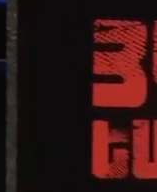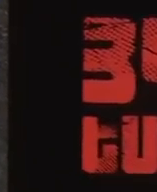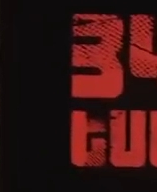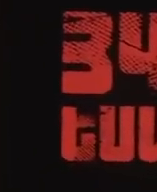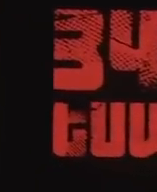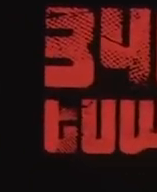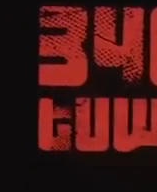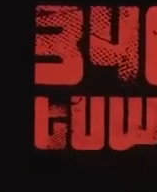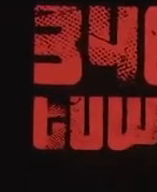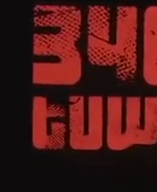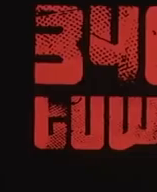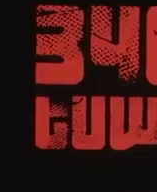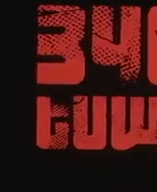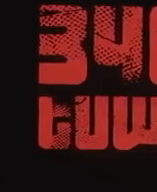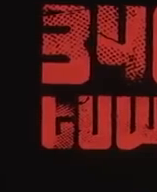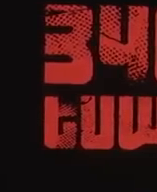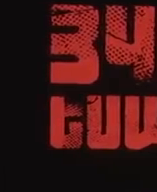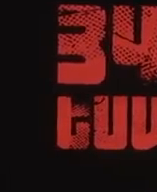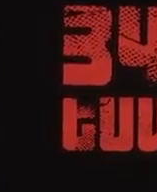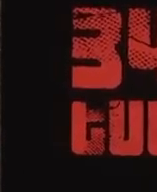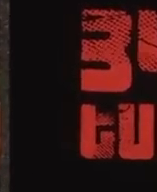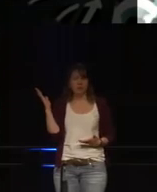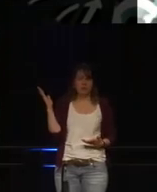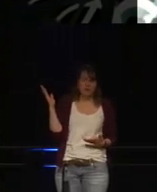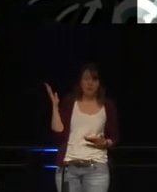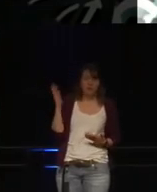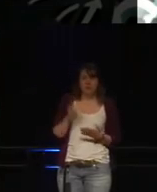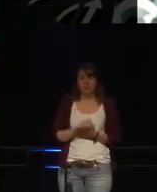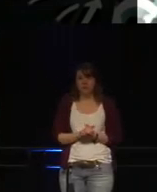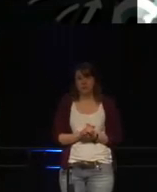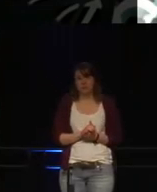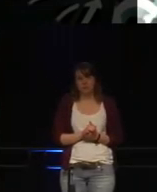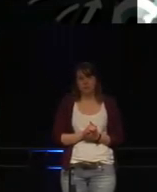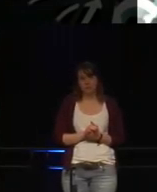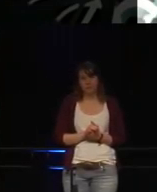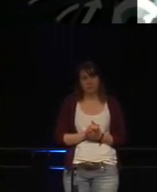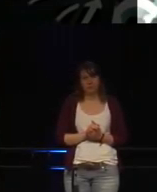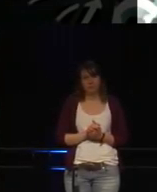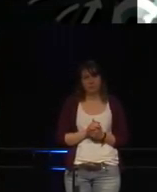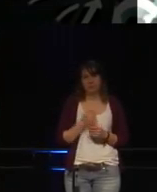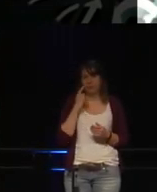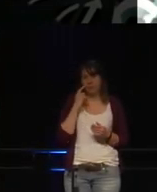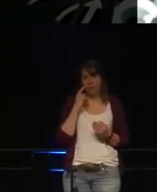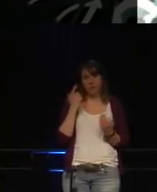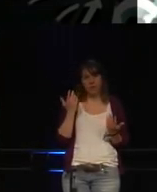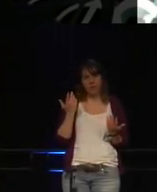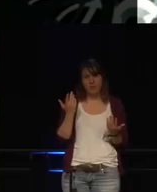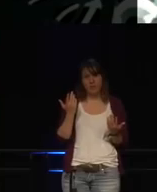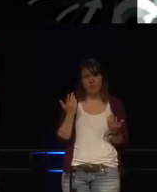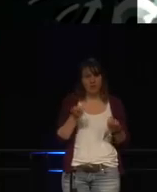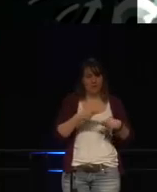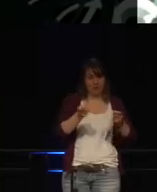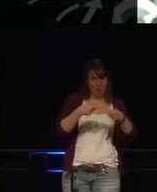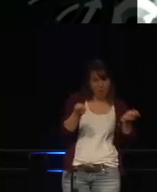the lack of security and lack of privacy with the Internet of Things.